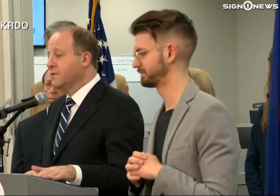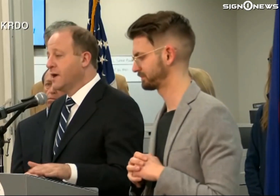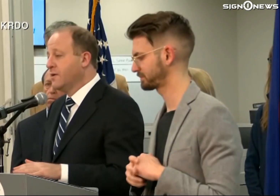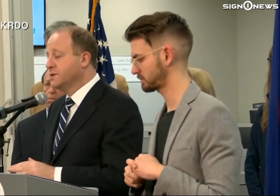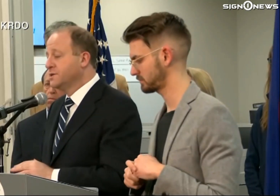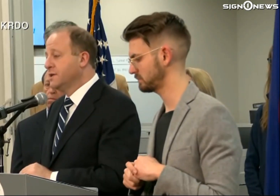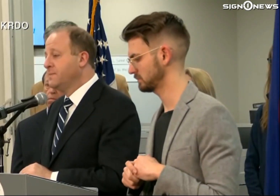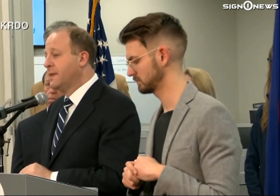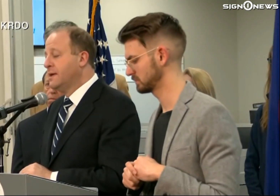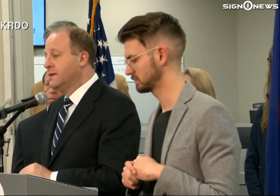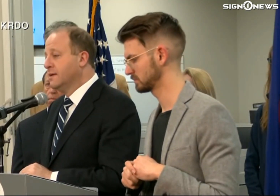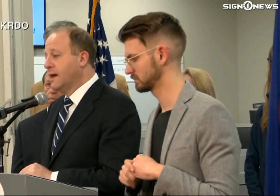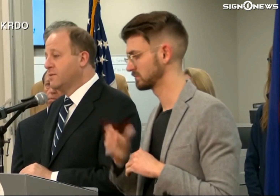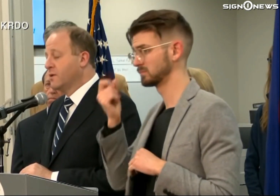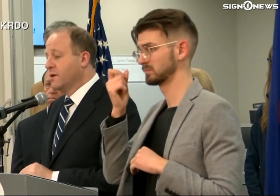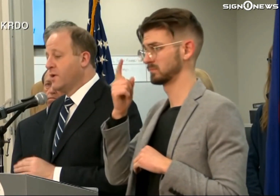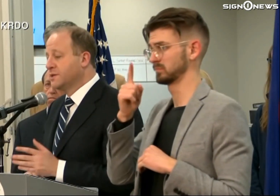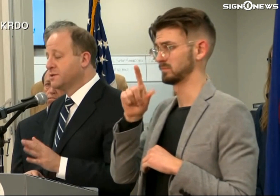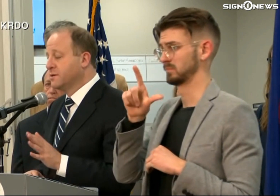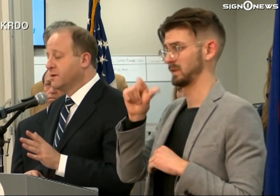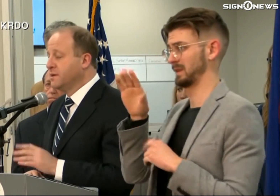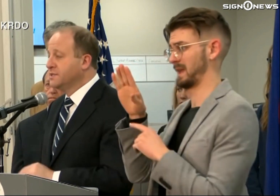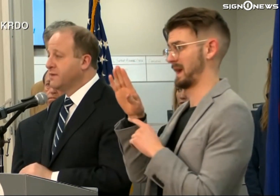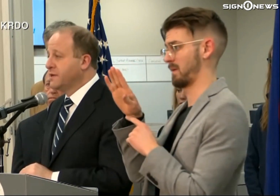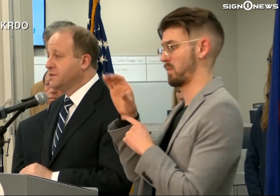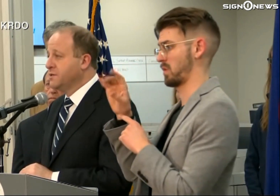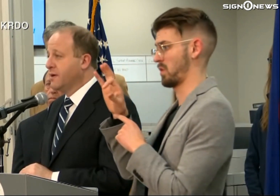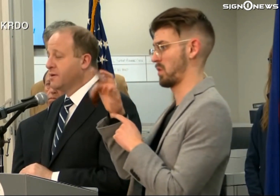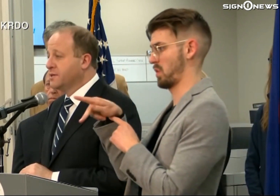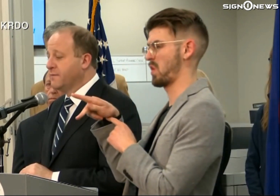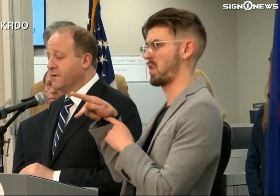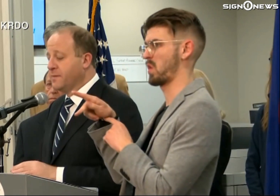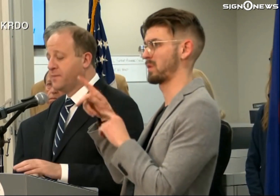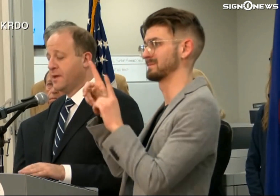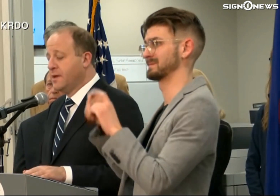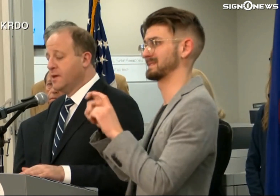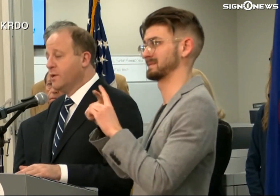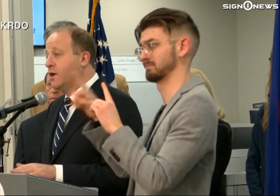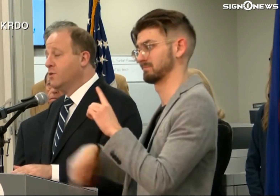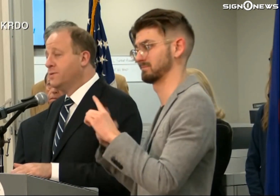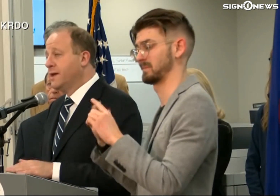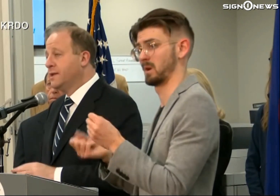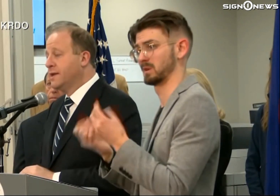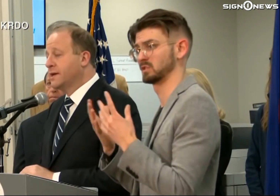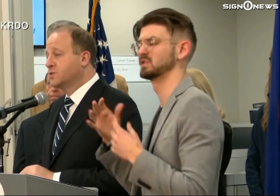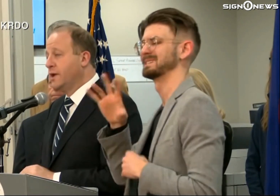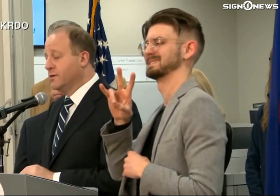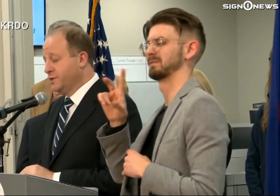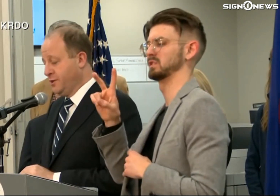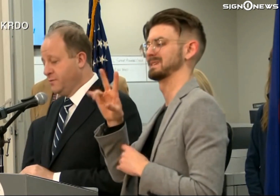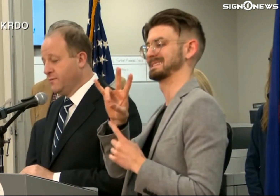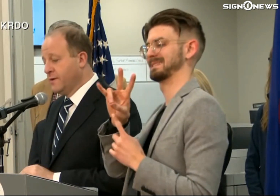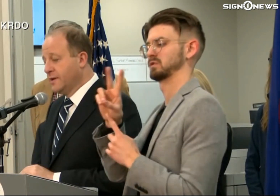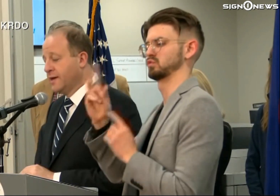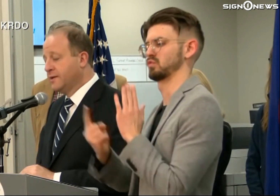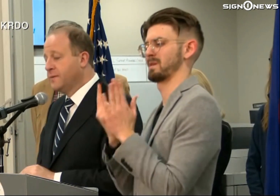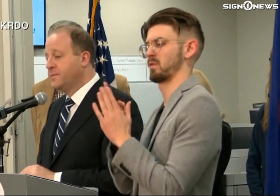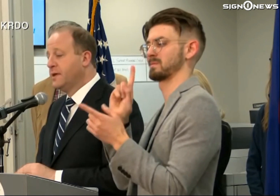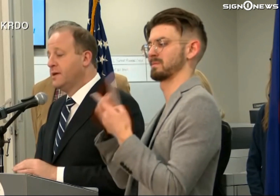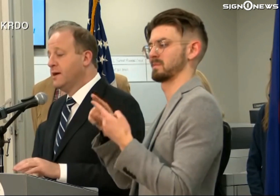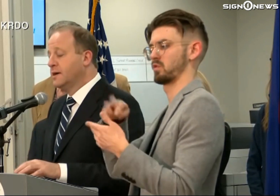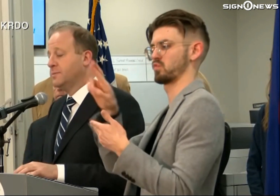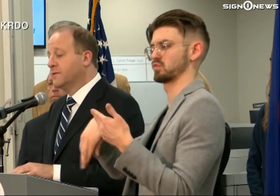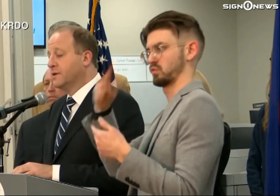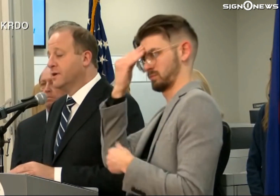in 24 hours. The LabCorp and Quest are on the 72-hour time frame. We hope that in the next week or 2, very